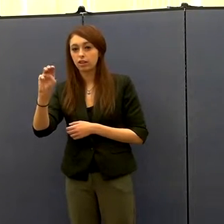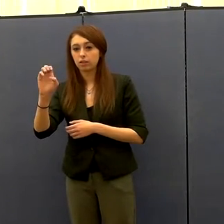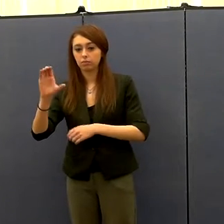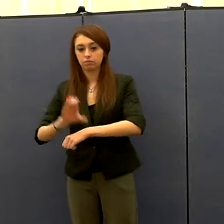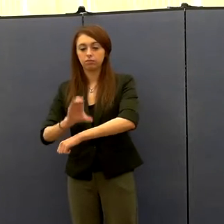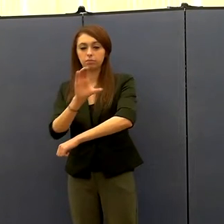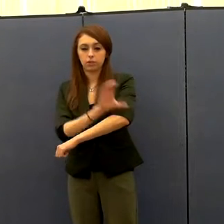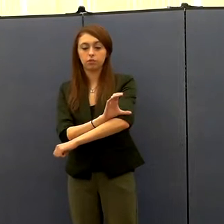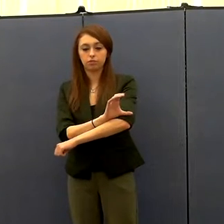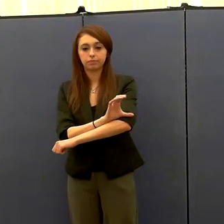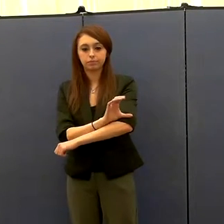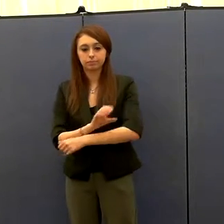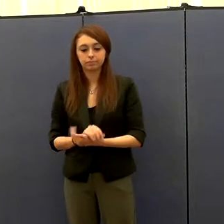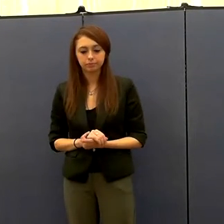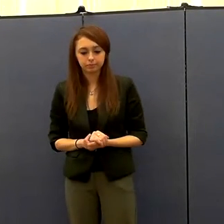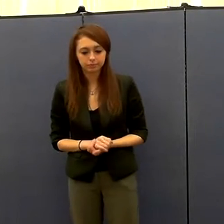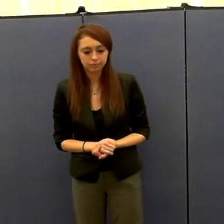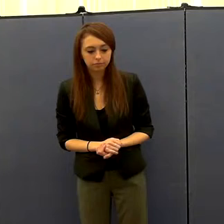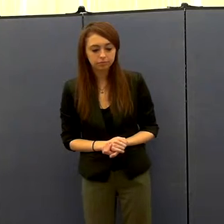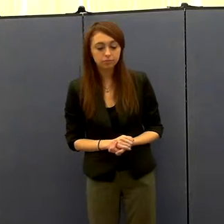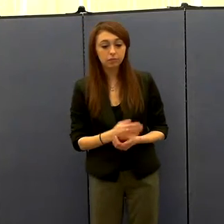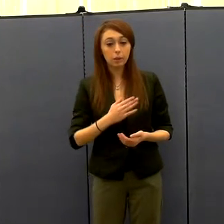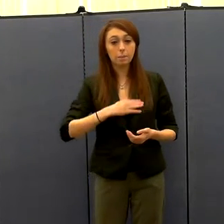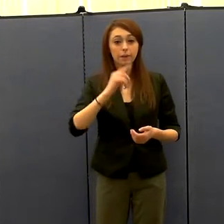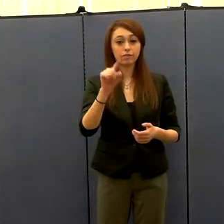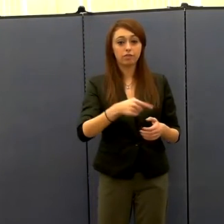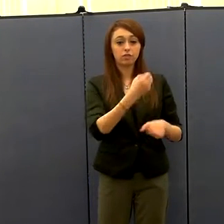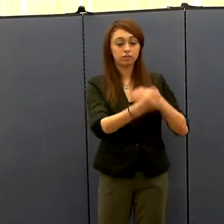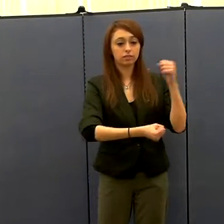During my first year there, the Macintosh computer came out,